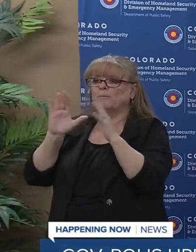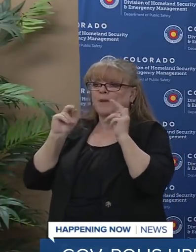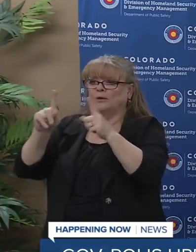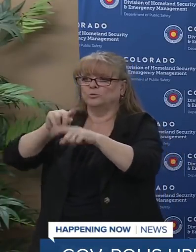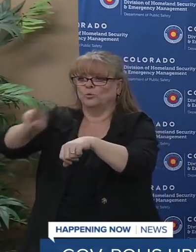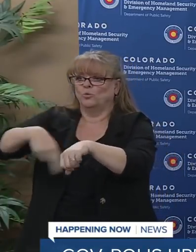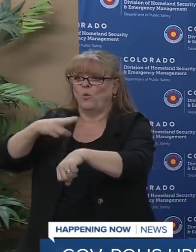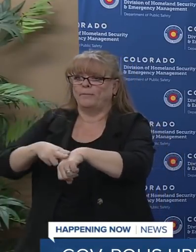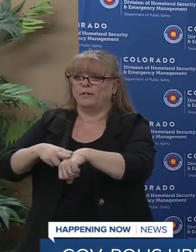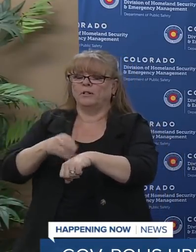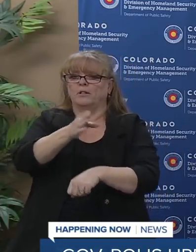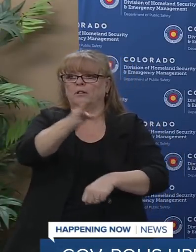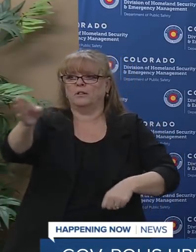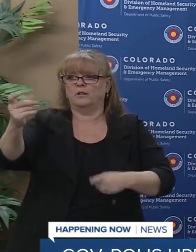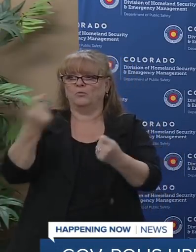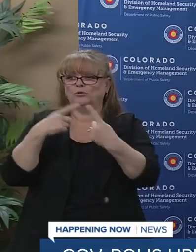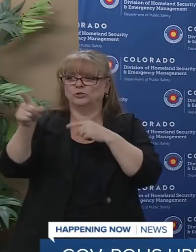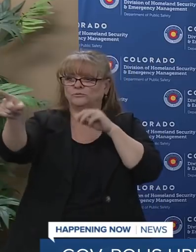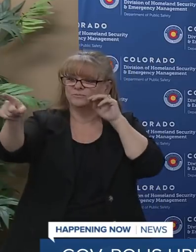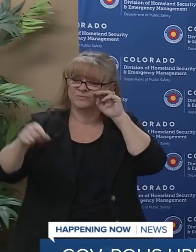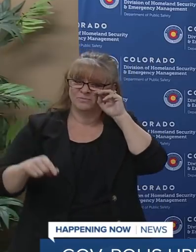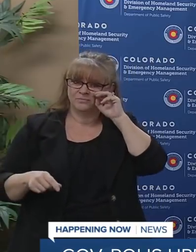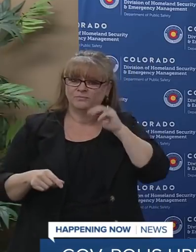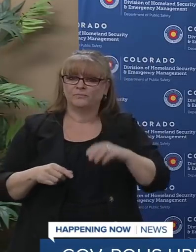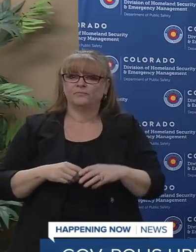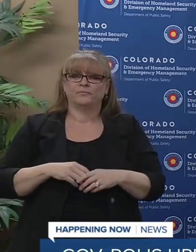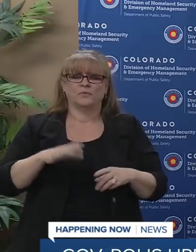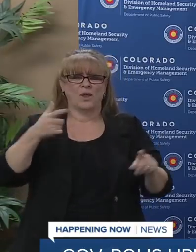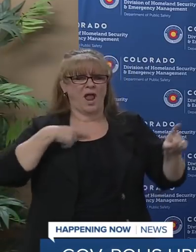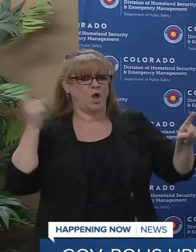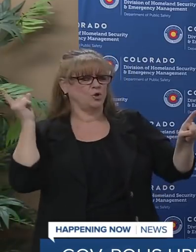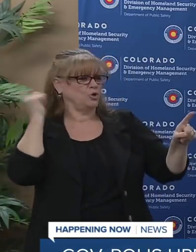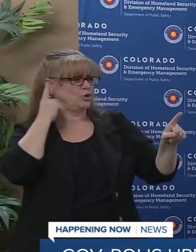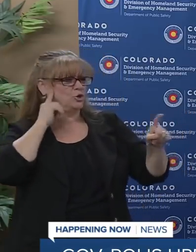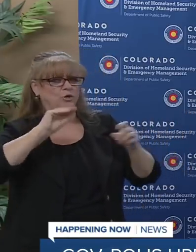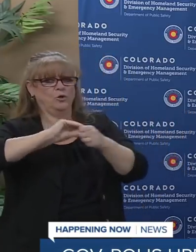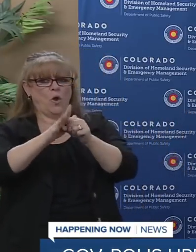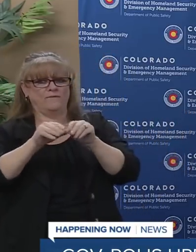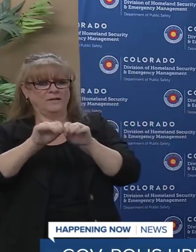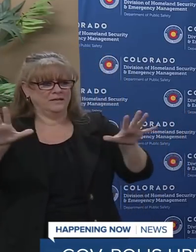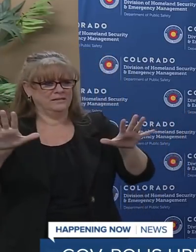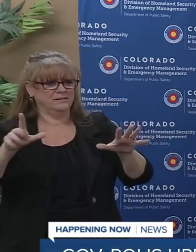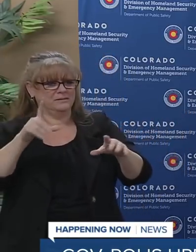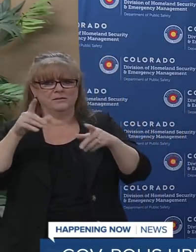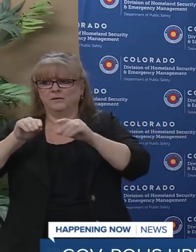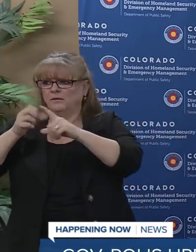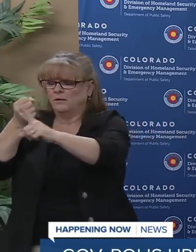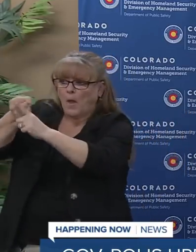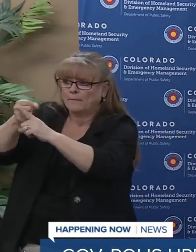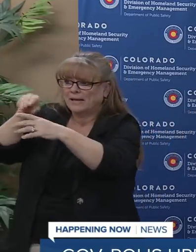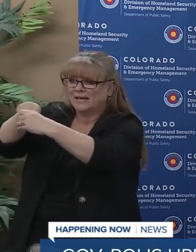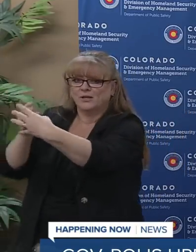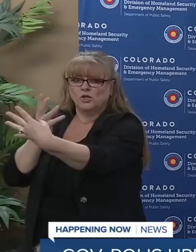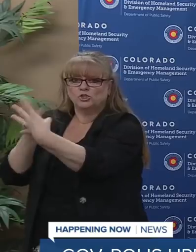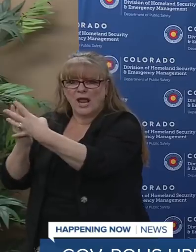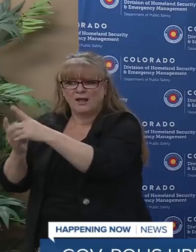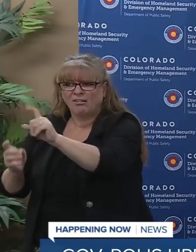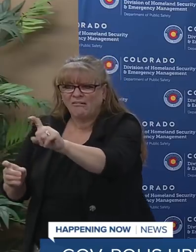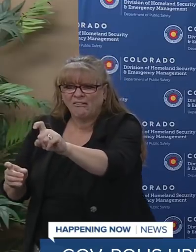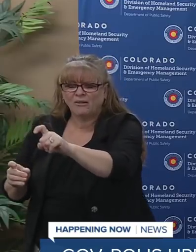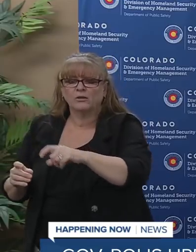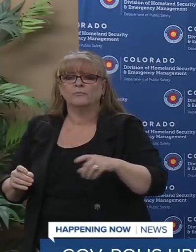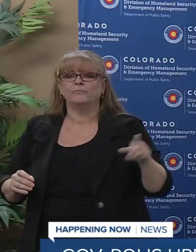now that COVID-19 is spreading throughout the jails? They all seem to be doing There's been at least two sets of orders and